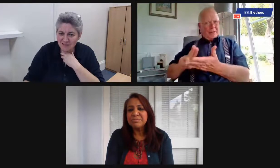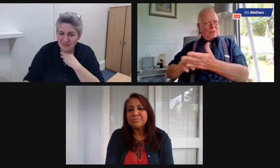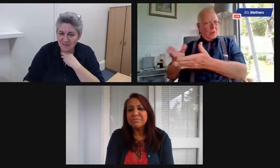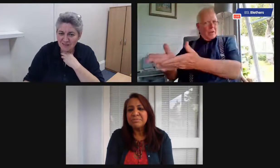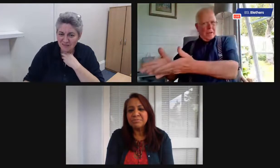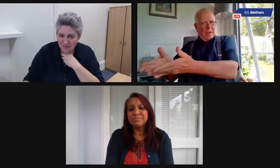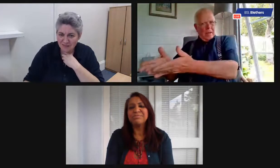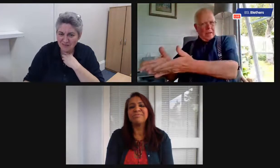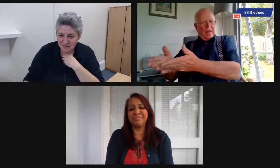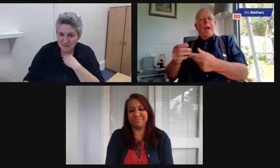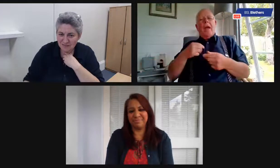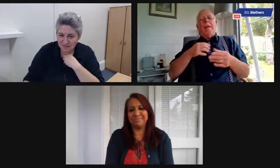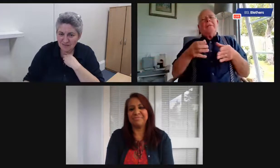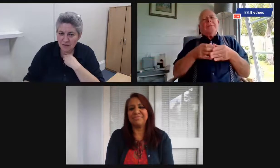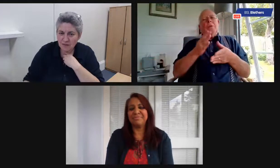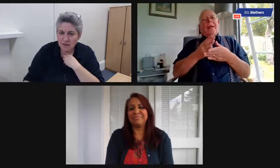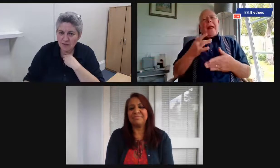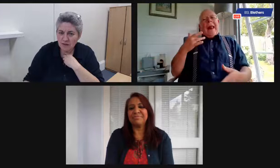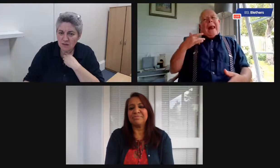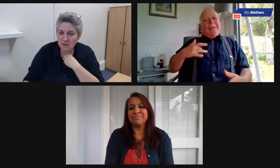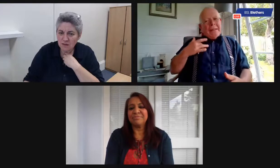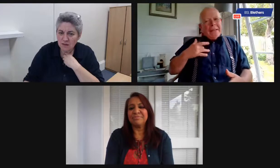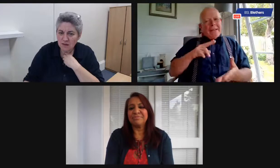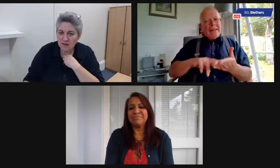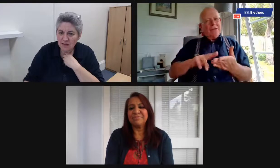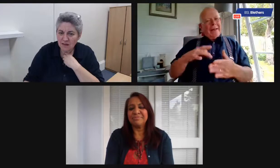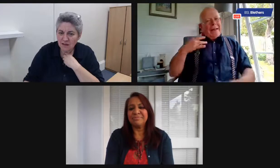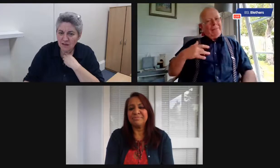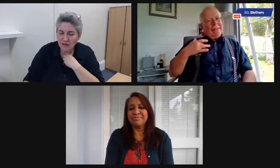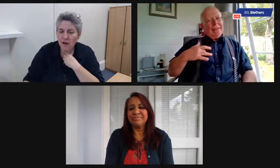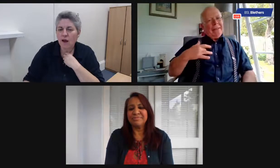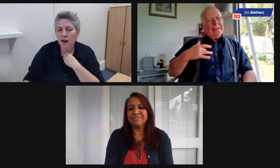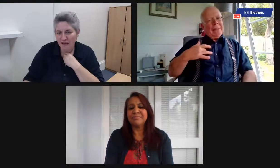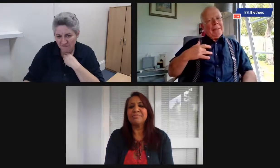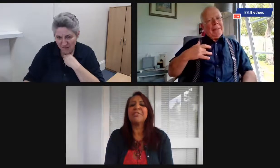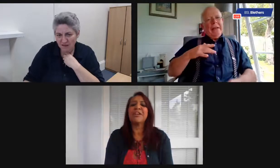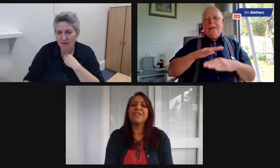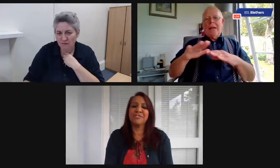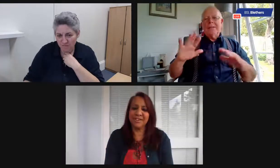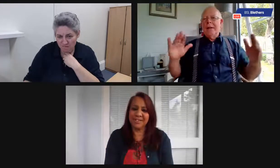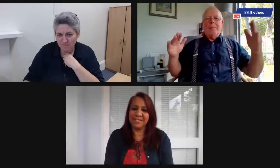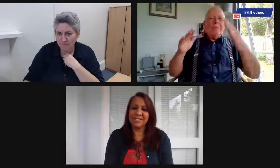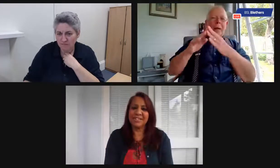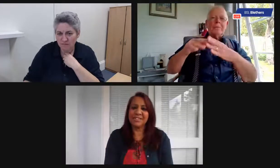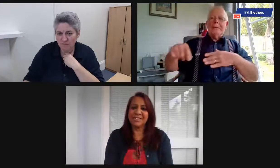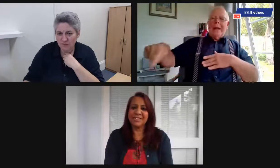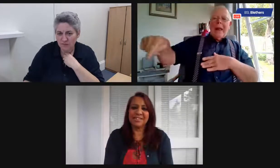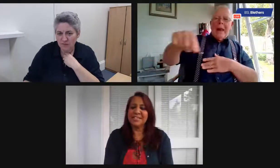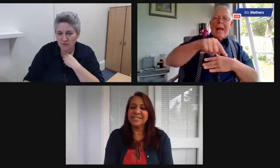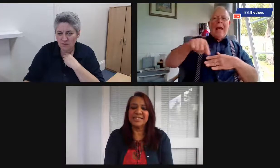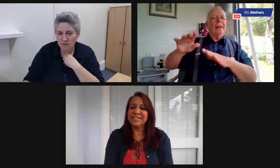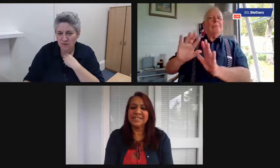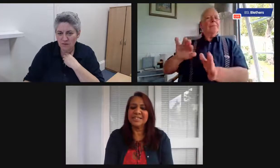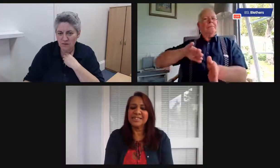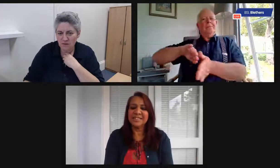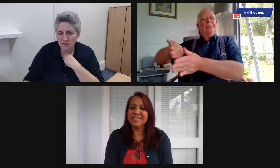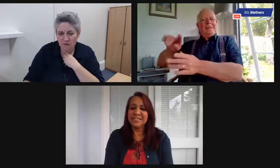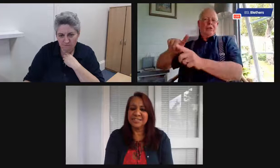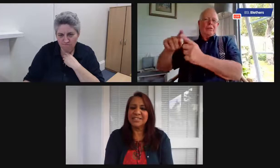kind of mountains and lakes, and we understand that those are natural. But living nature is very different.